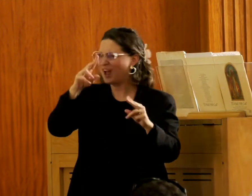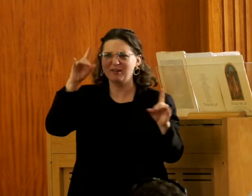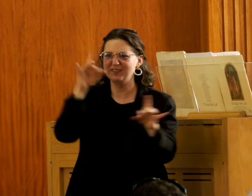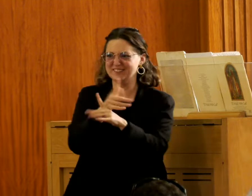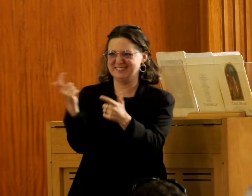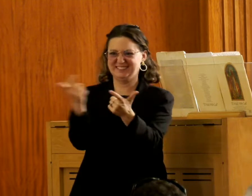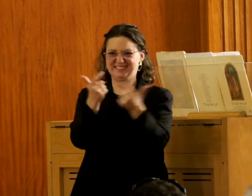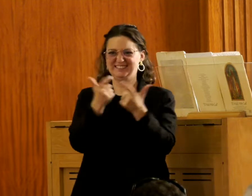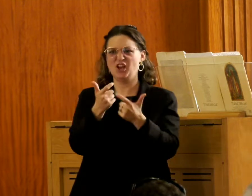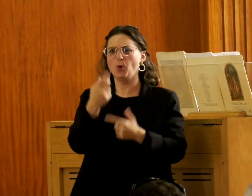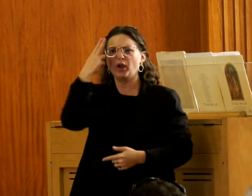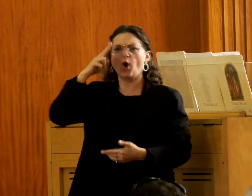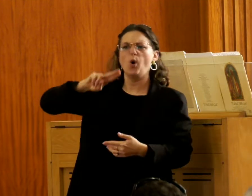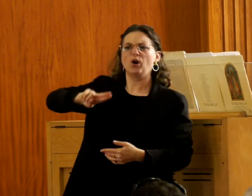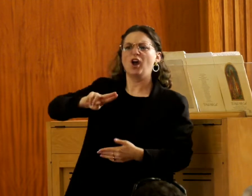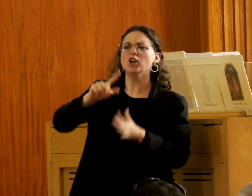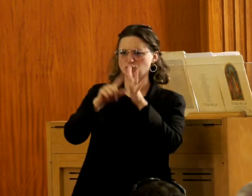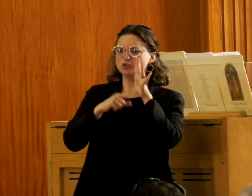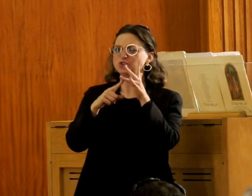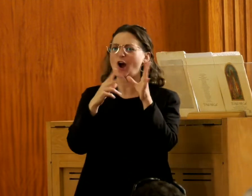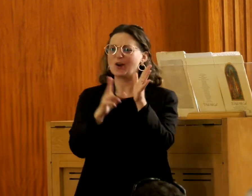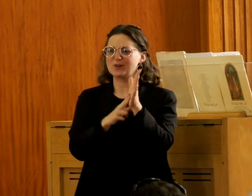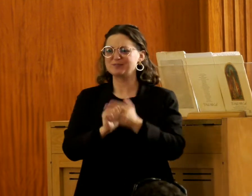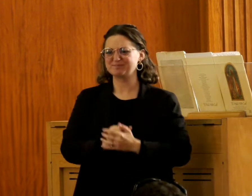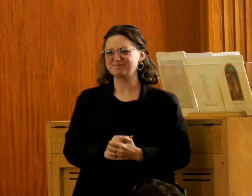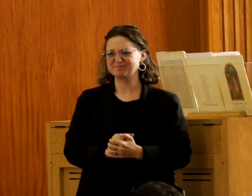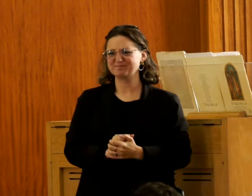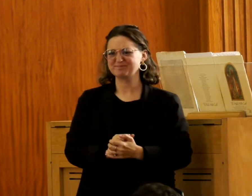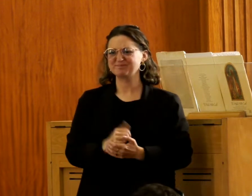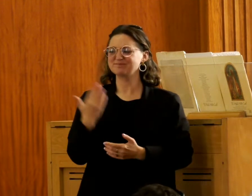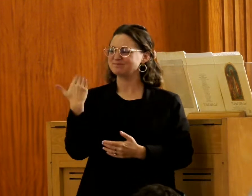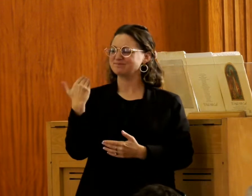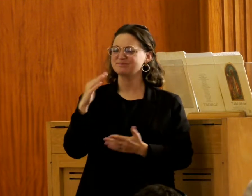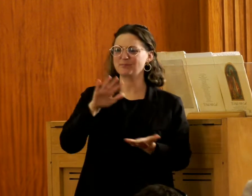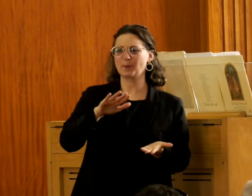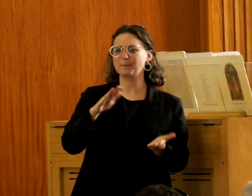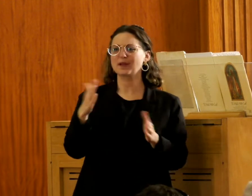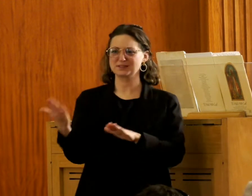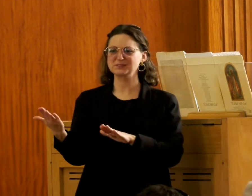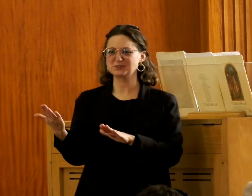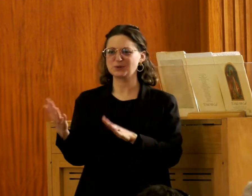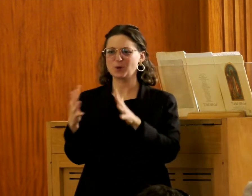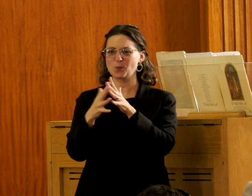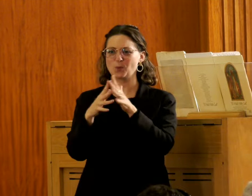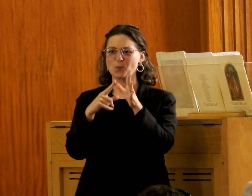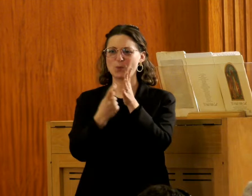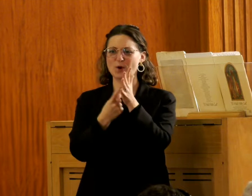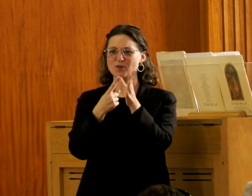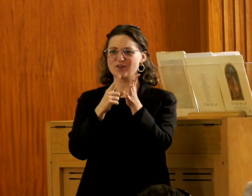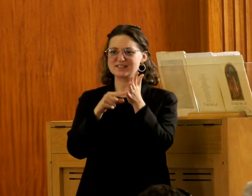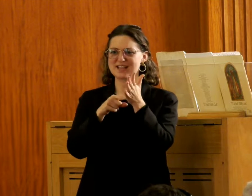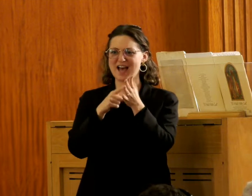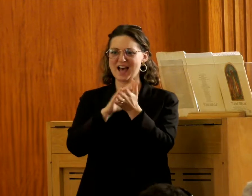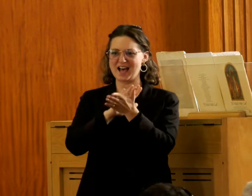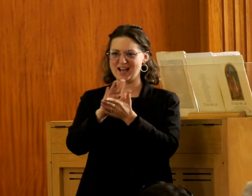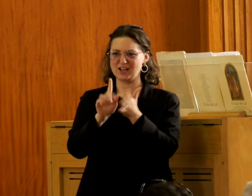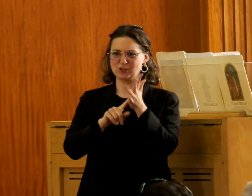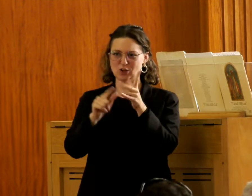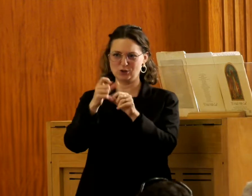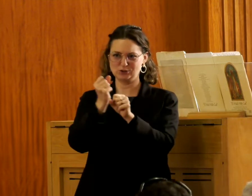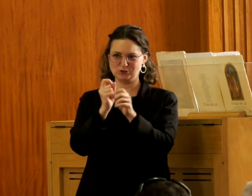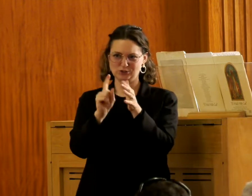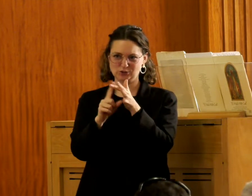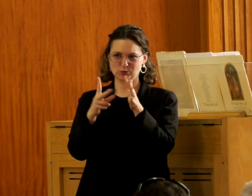was known as Joan. She passed away peacefully at Waratah Lodge on the 29th of August, aged